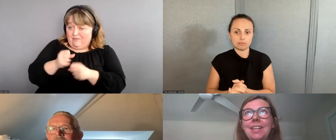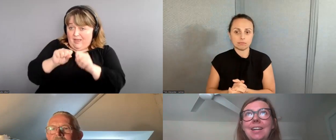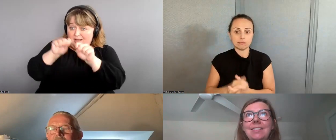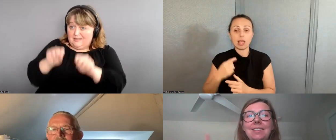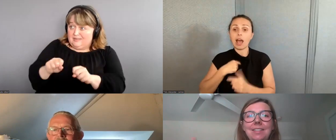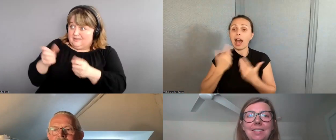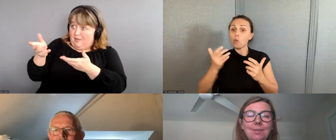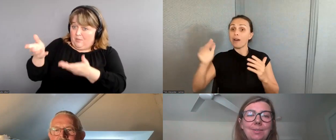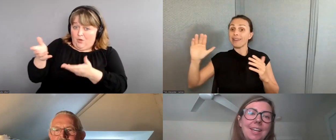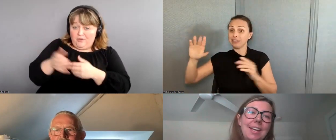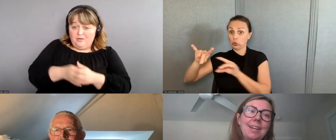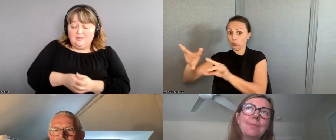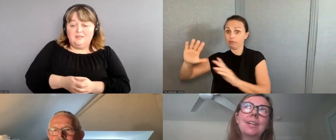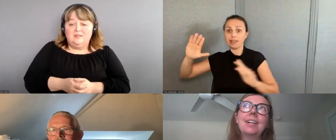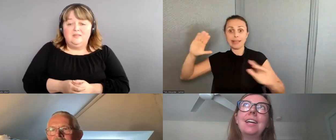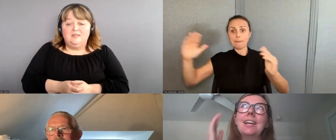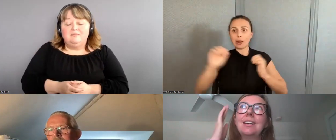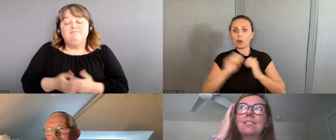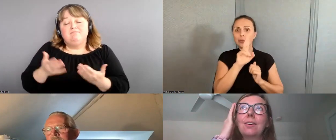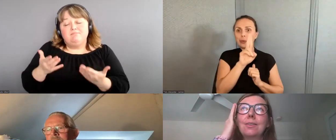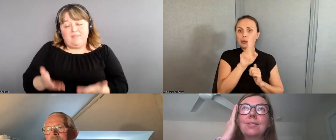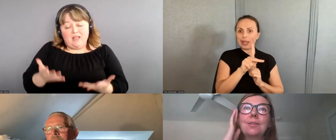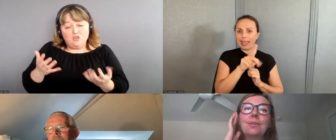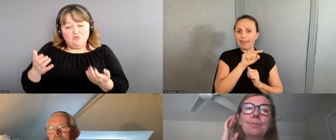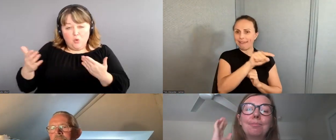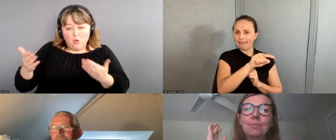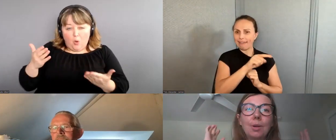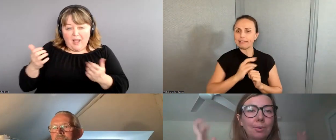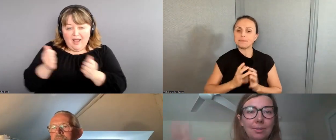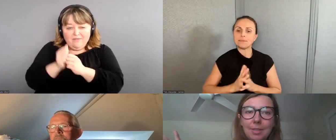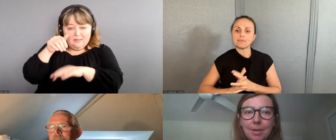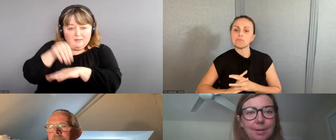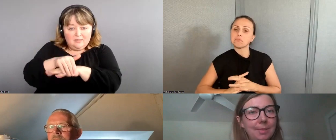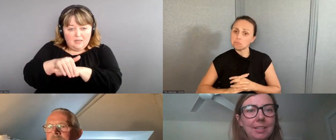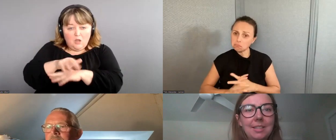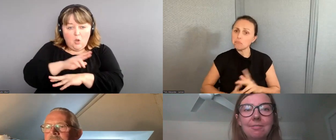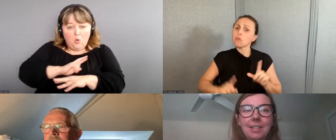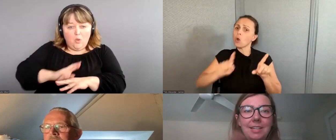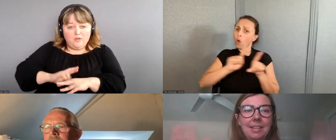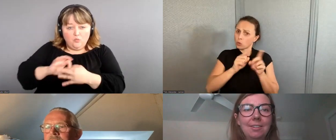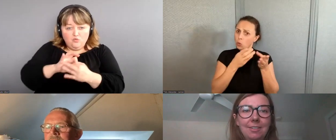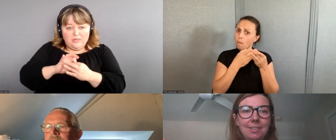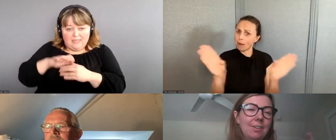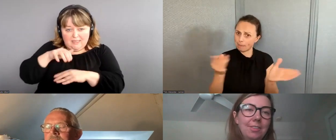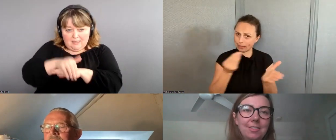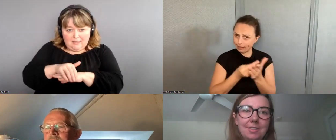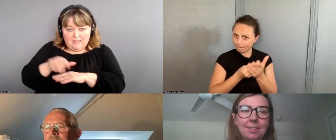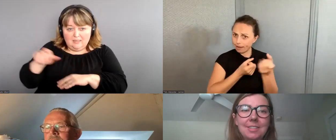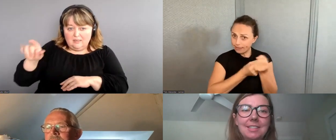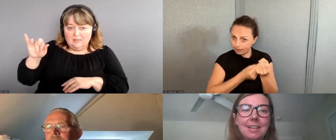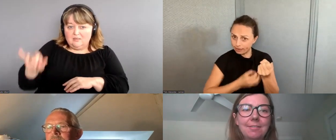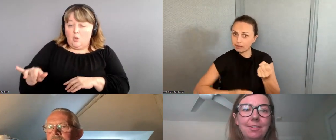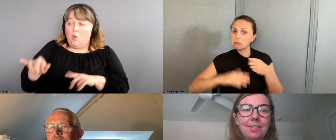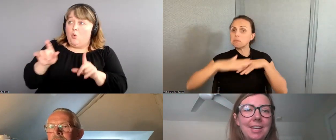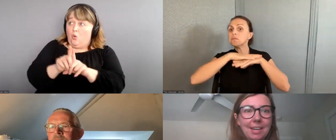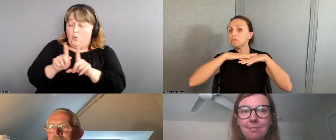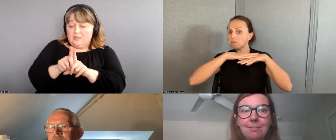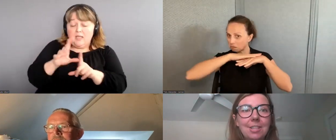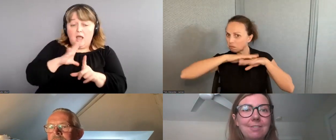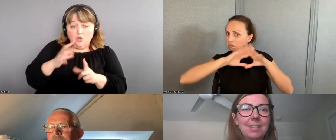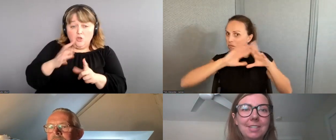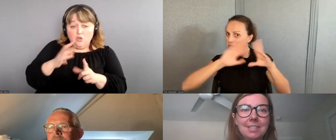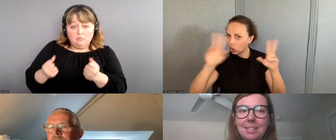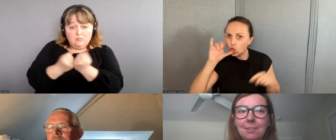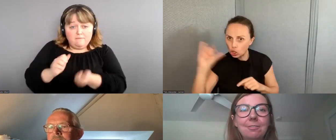compare that to the UK, where it's also totally publicly funded. On the surface level, they get